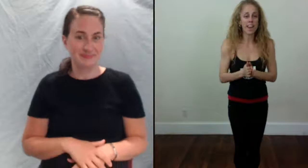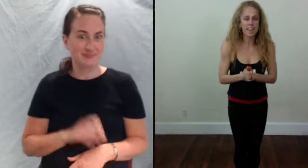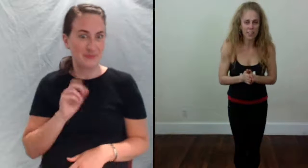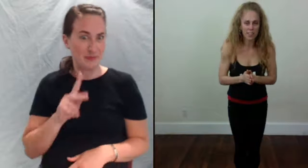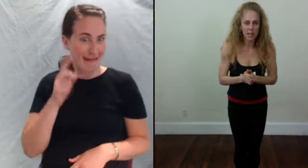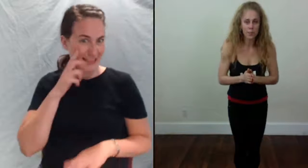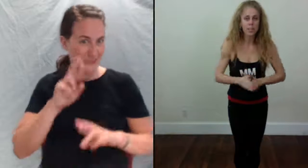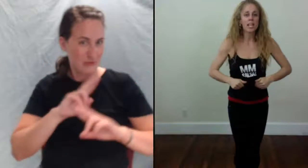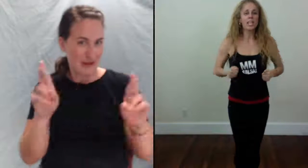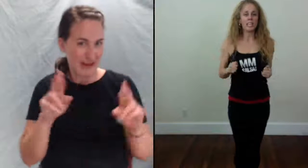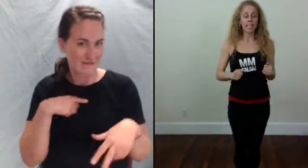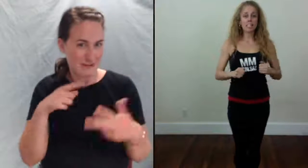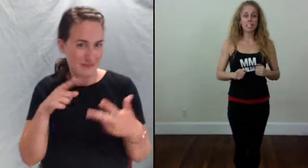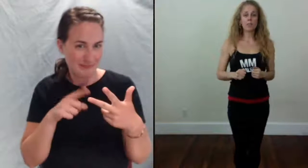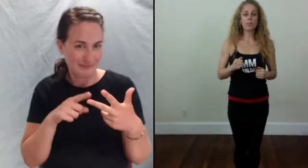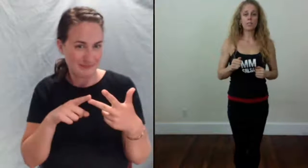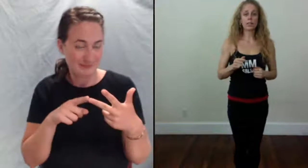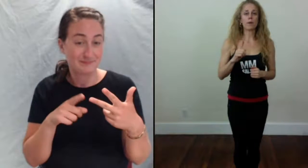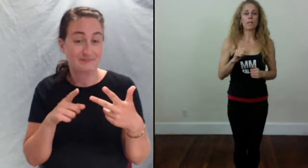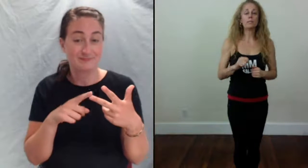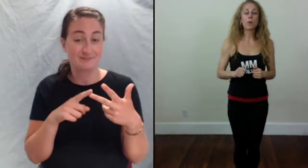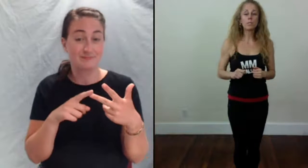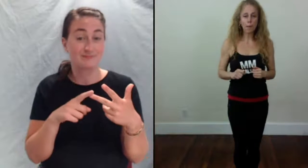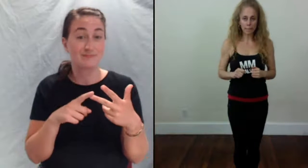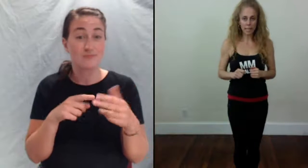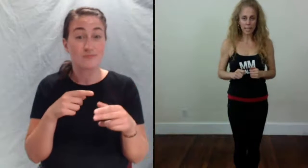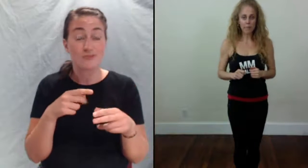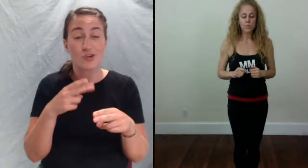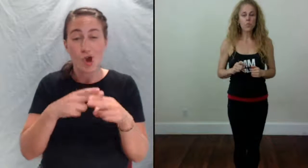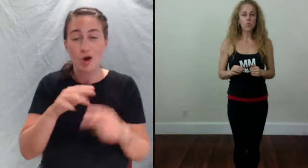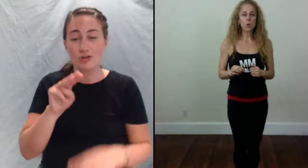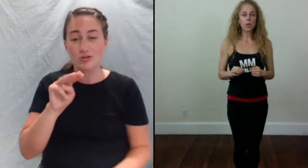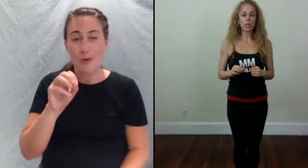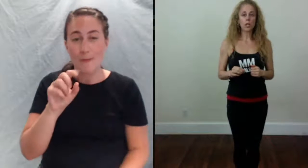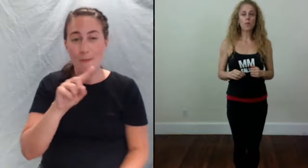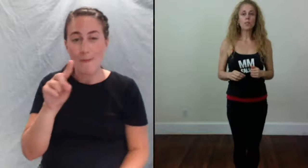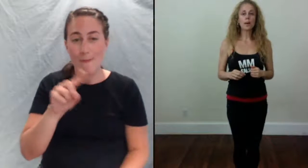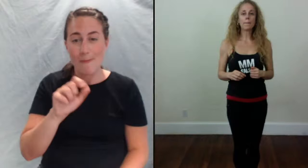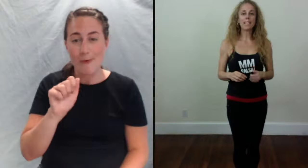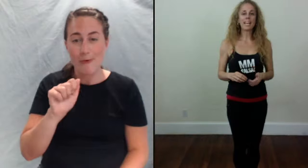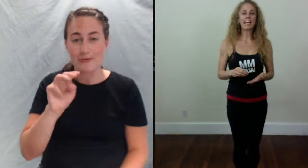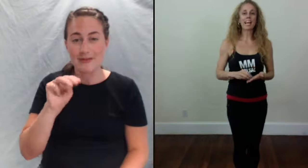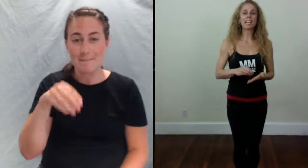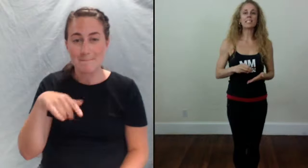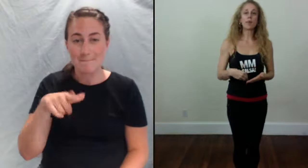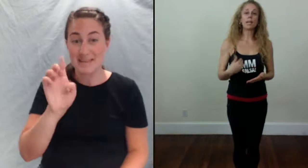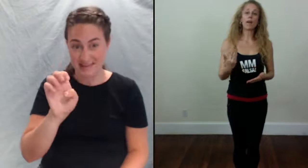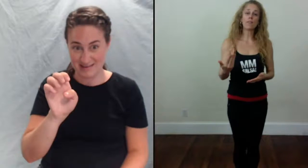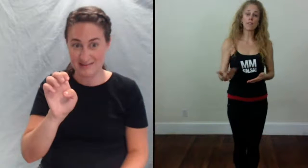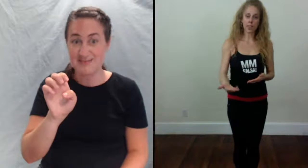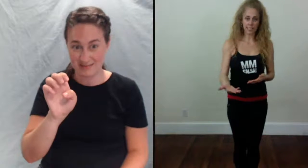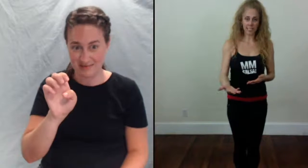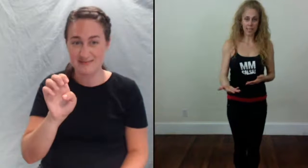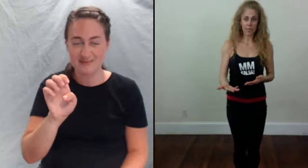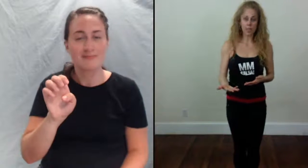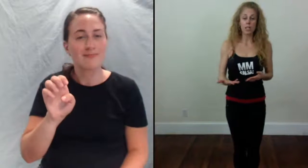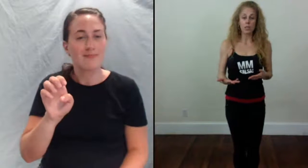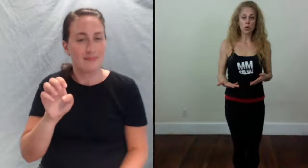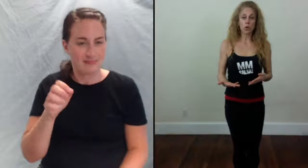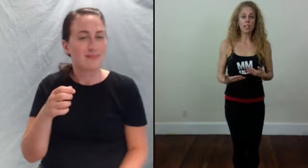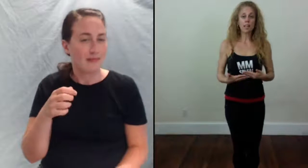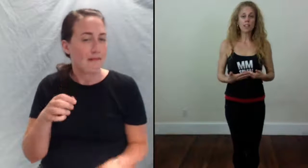ready for another step. The next step that we talked about is Mozambique. So we're gonna look at Mozambique, again, it's coming out of front